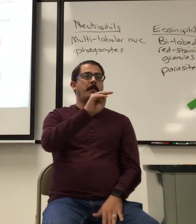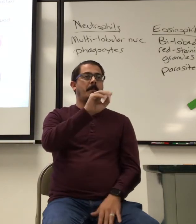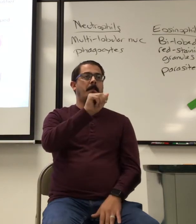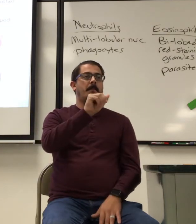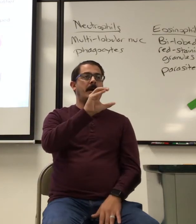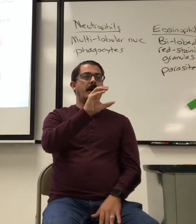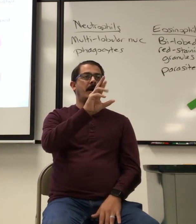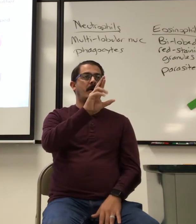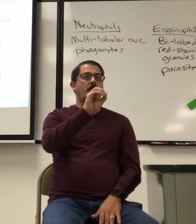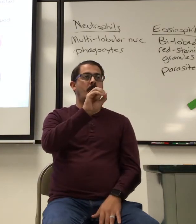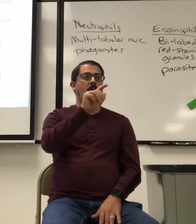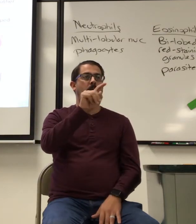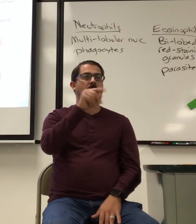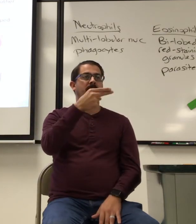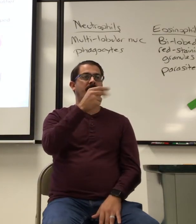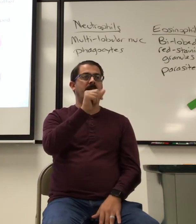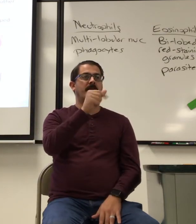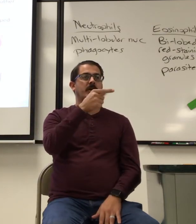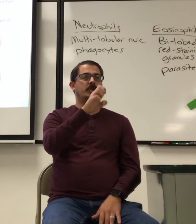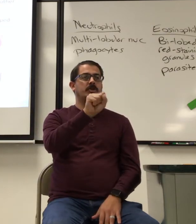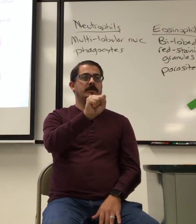macrophages.